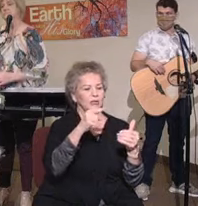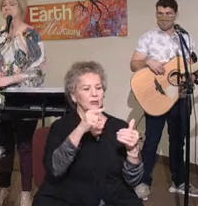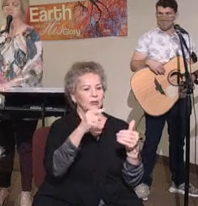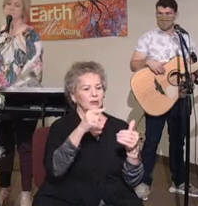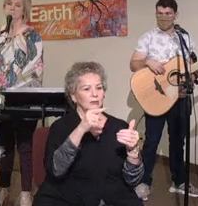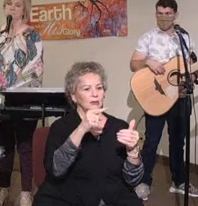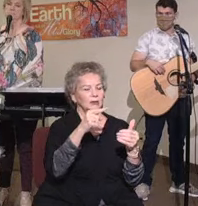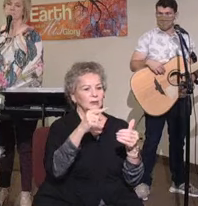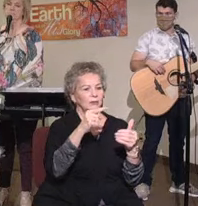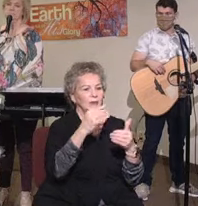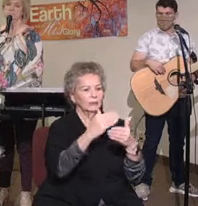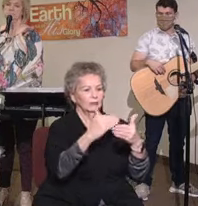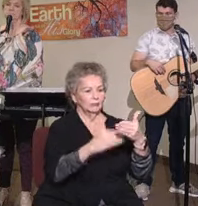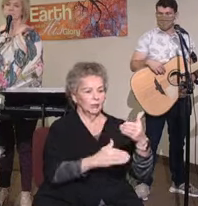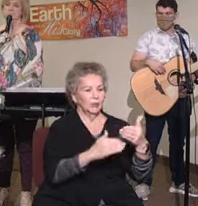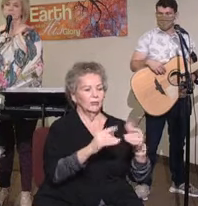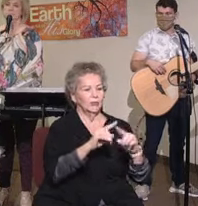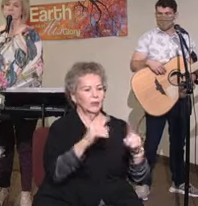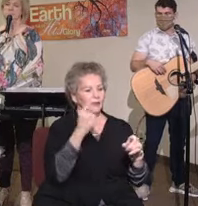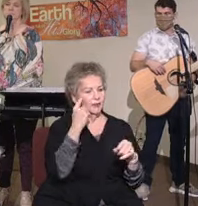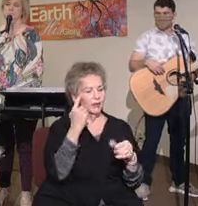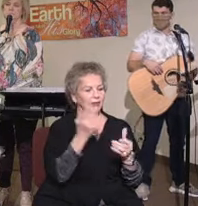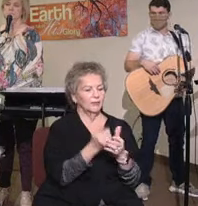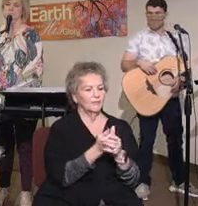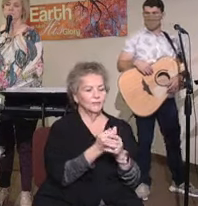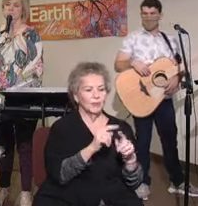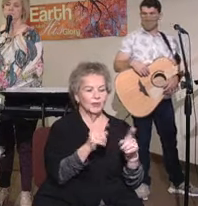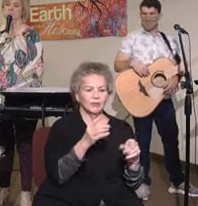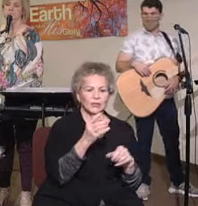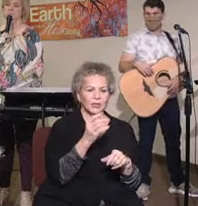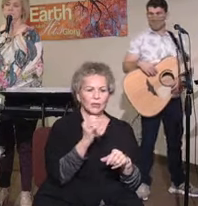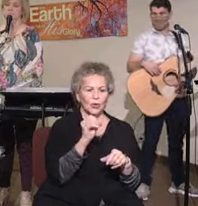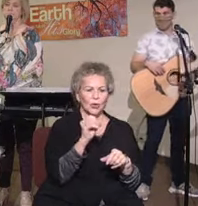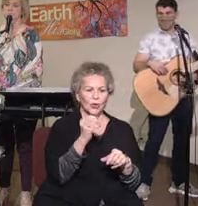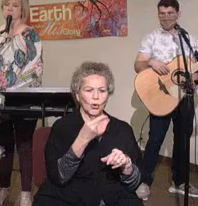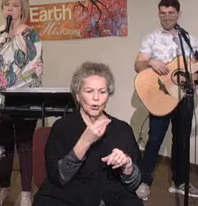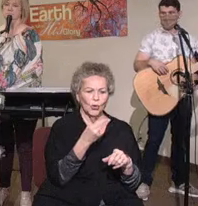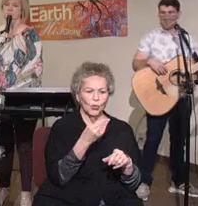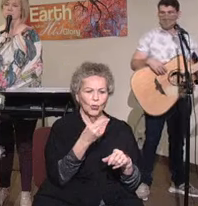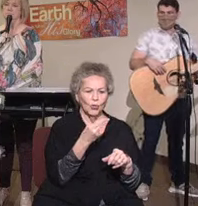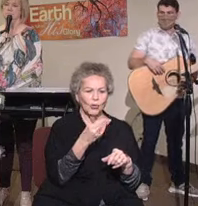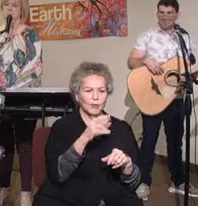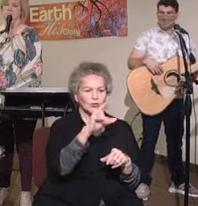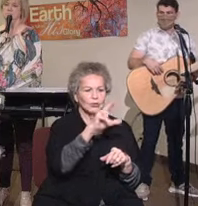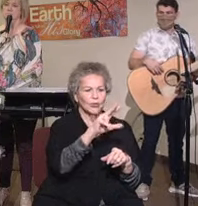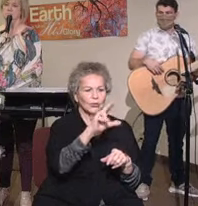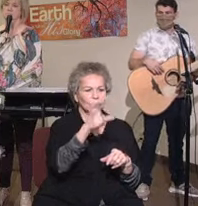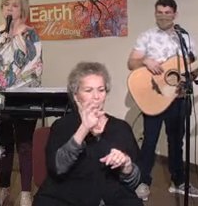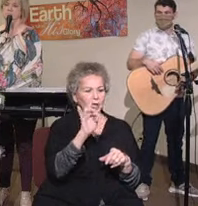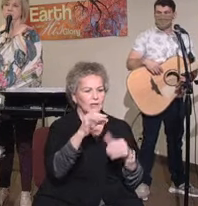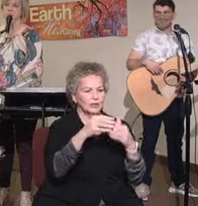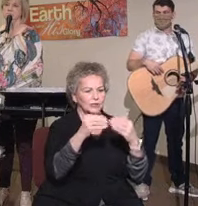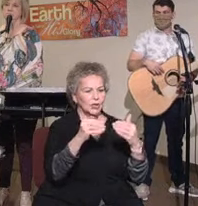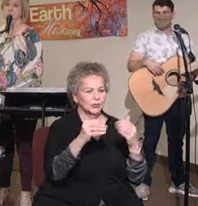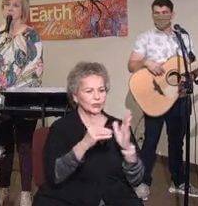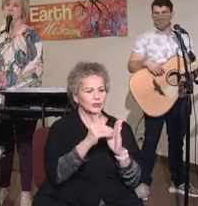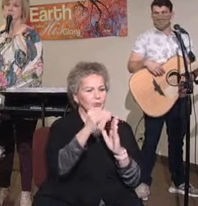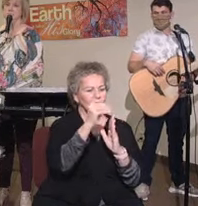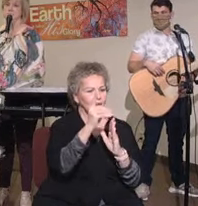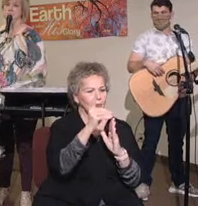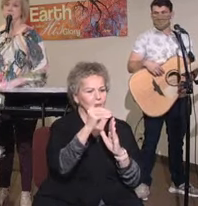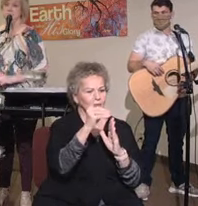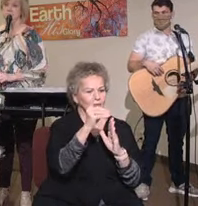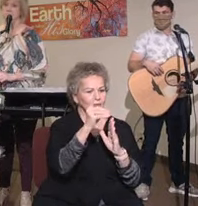a minuscule number. And then they said, oh, but there's a $38,000 development fee that you owe